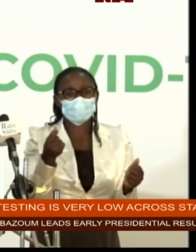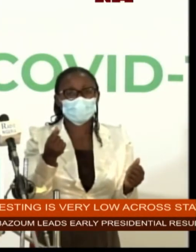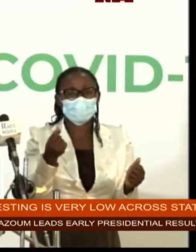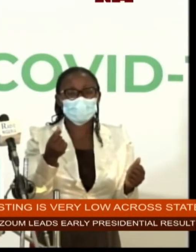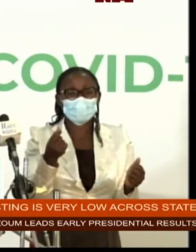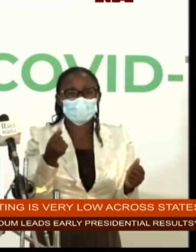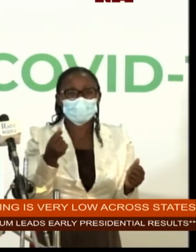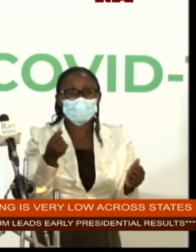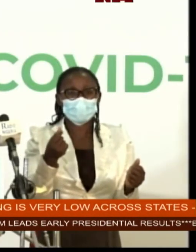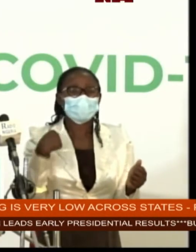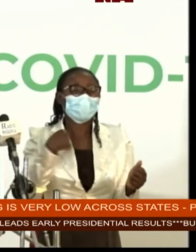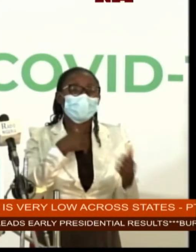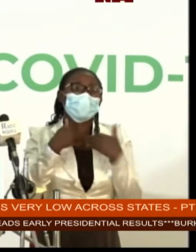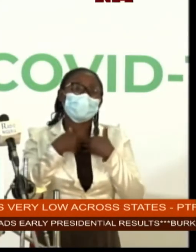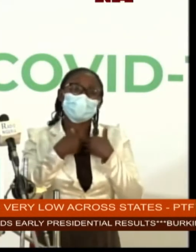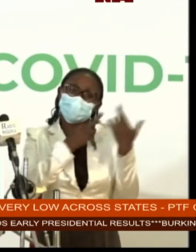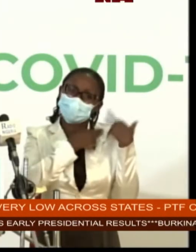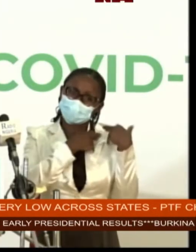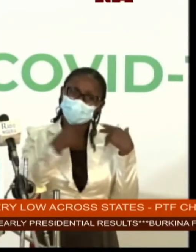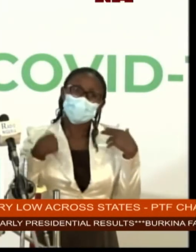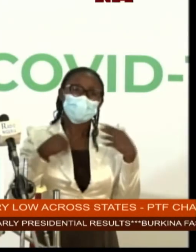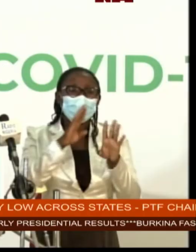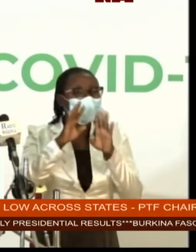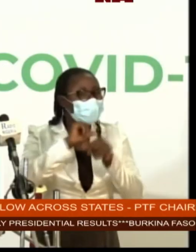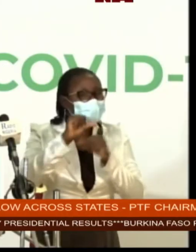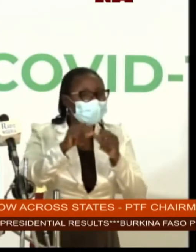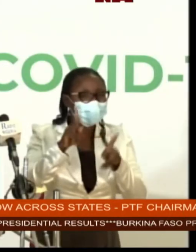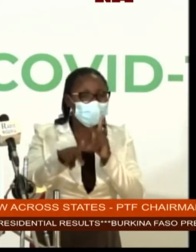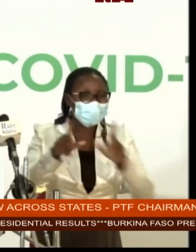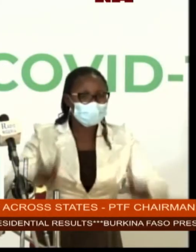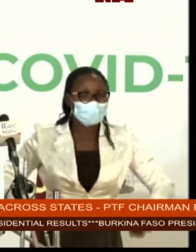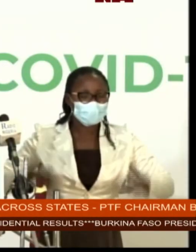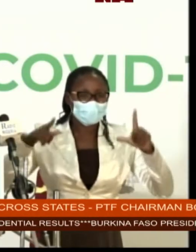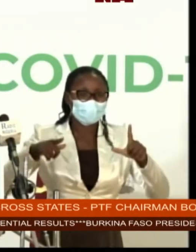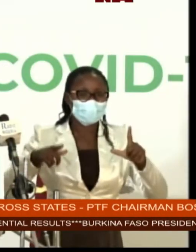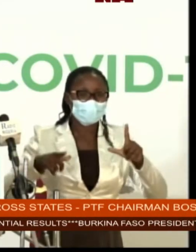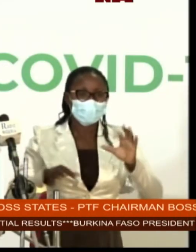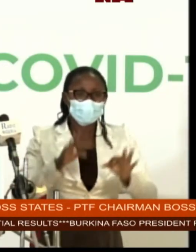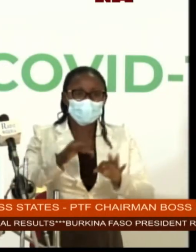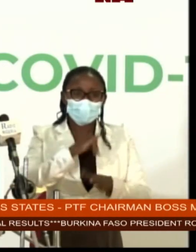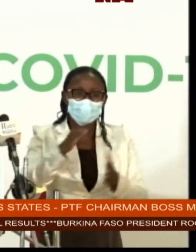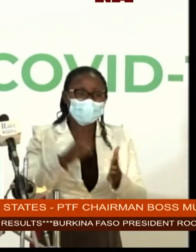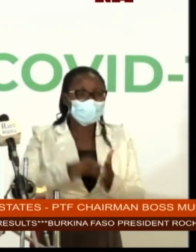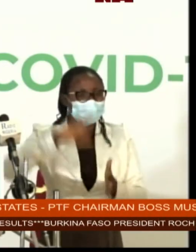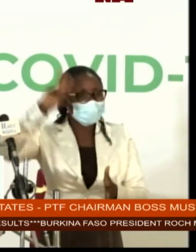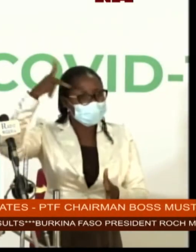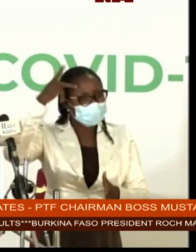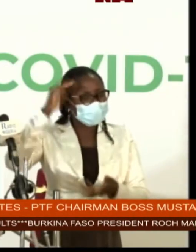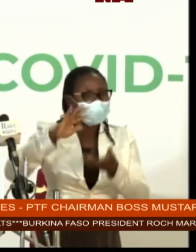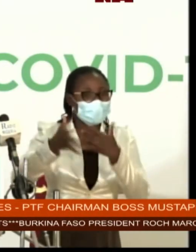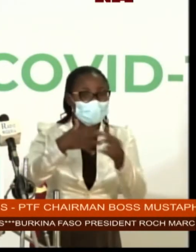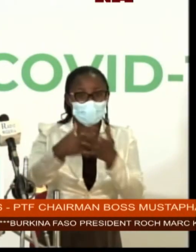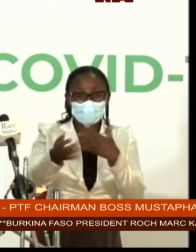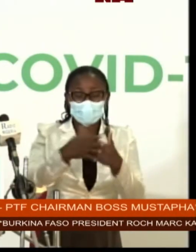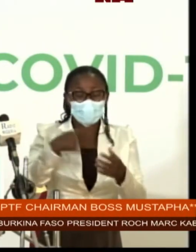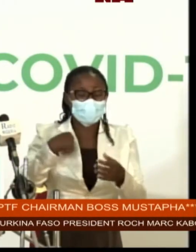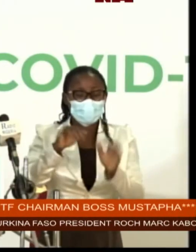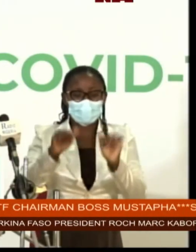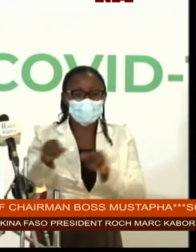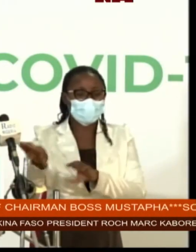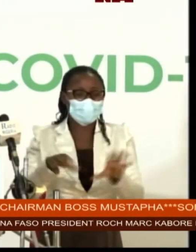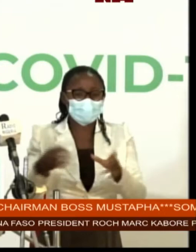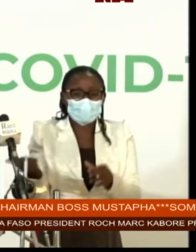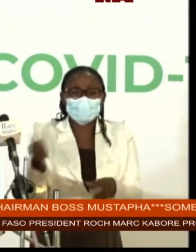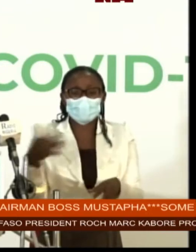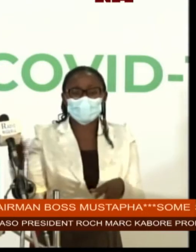we have a responsibility. We are talking about people's lives. If it was a political matter, we can engage in any form of